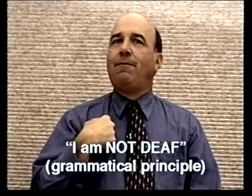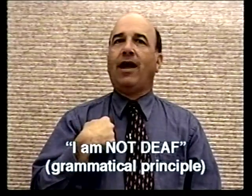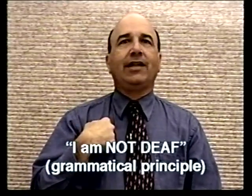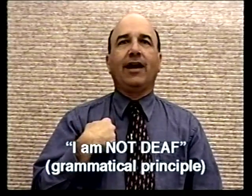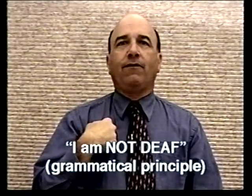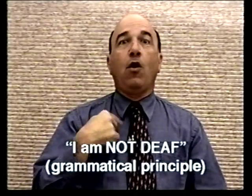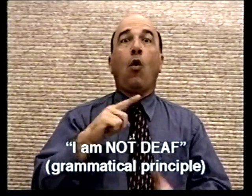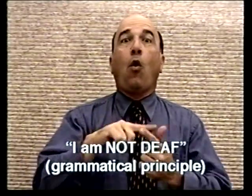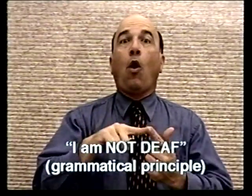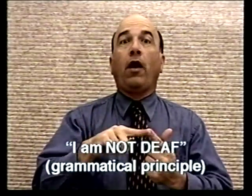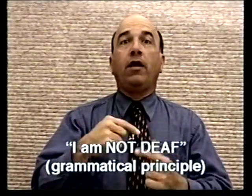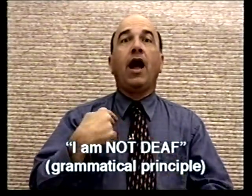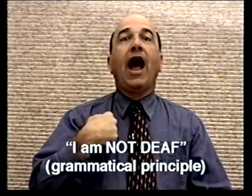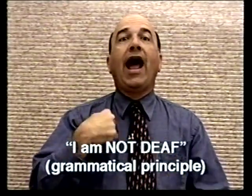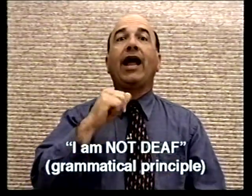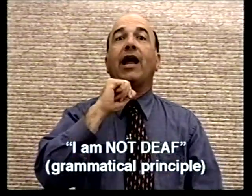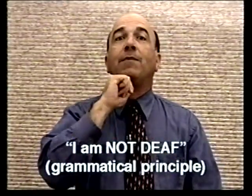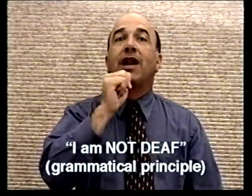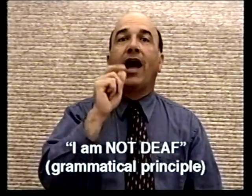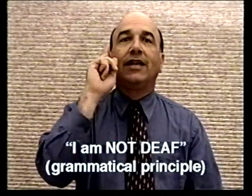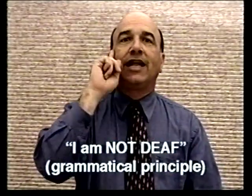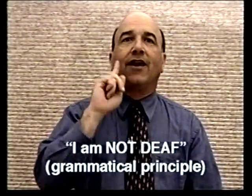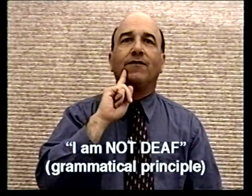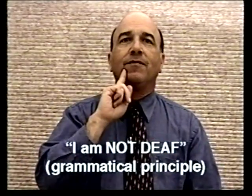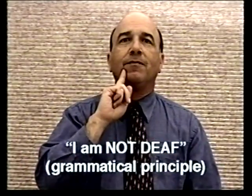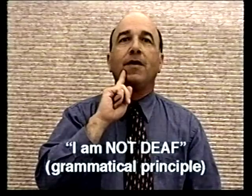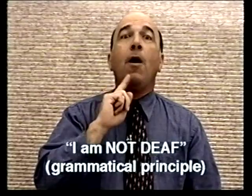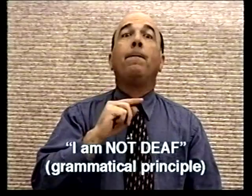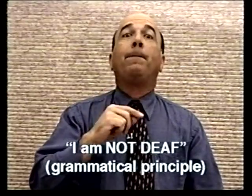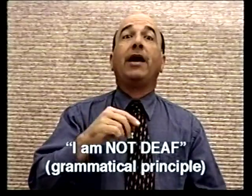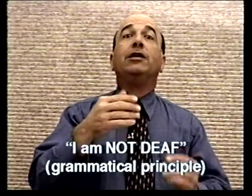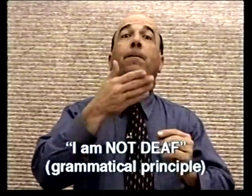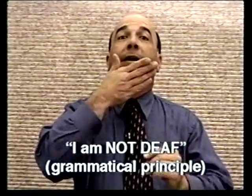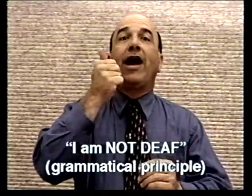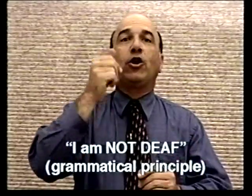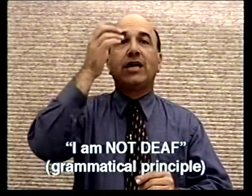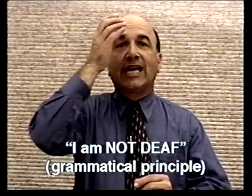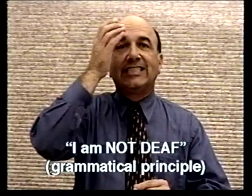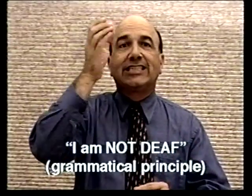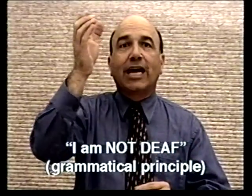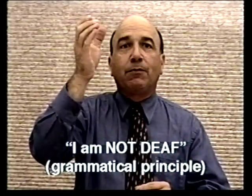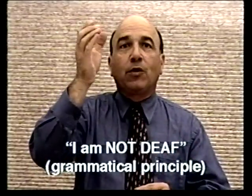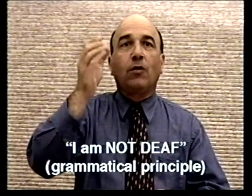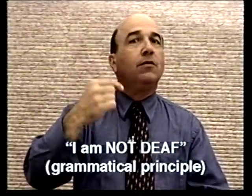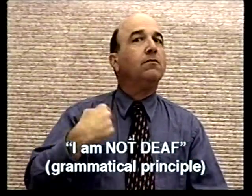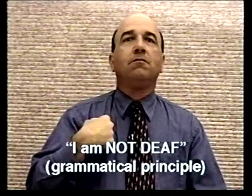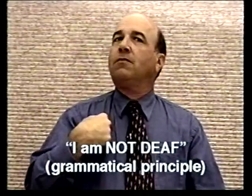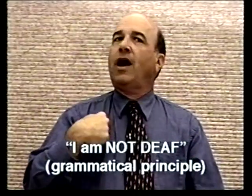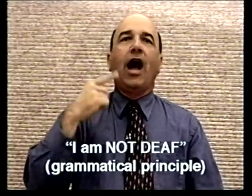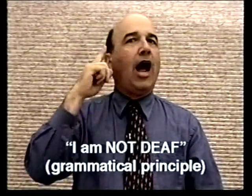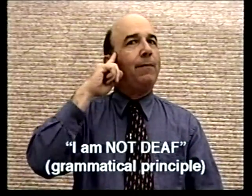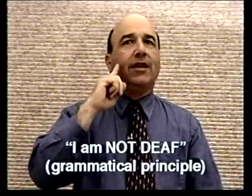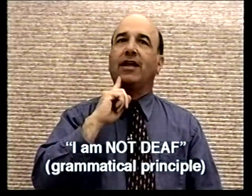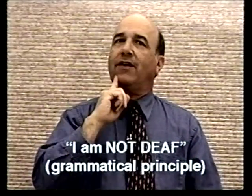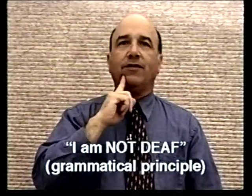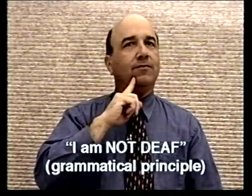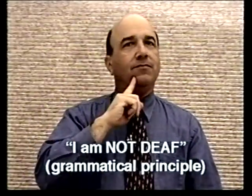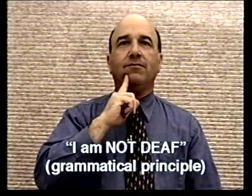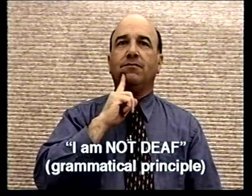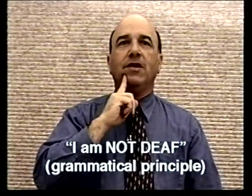I'm not deaf, or I am not deaf. But it's better conceptual, I'm not deaf.